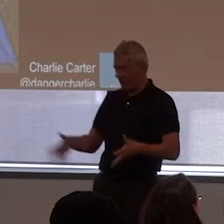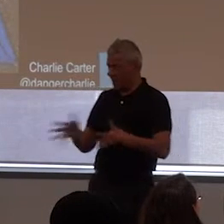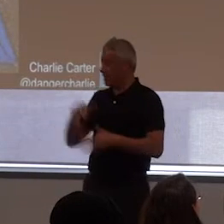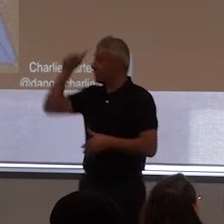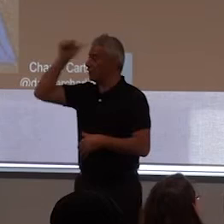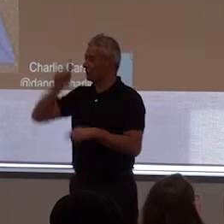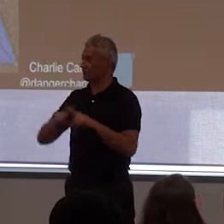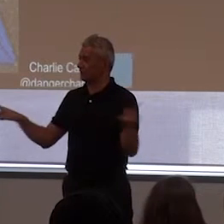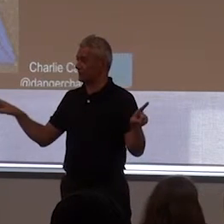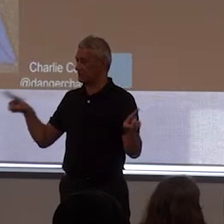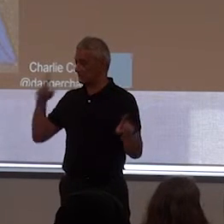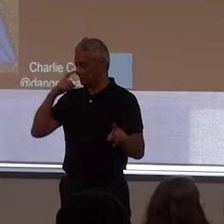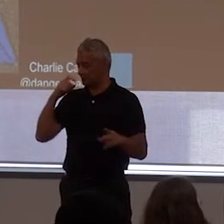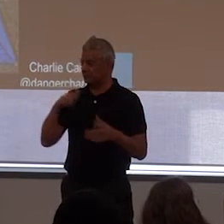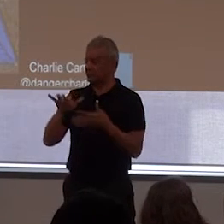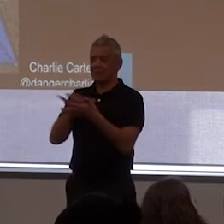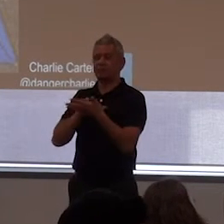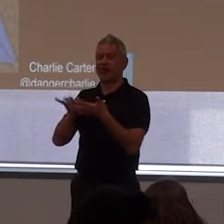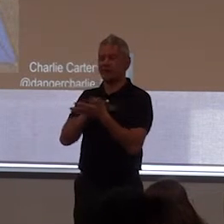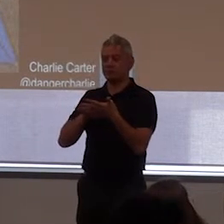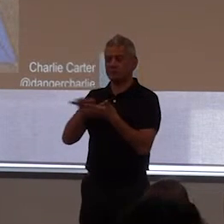This one's a classic. I really like this one.